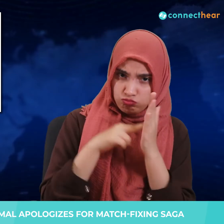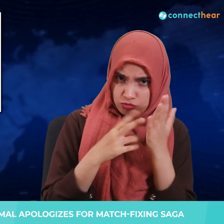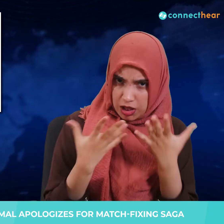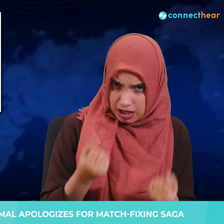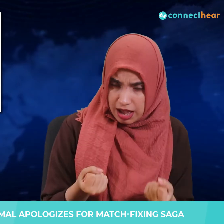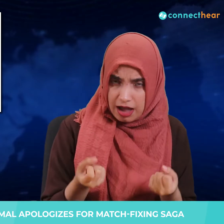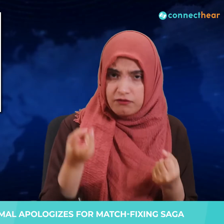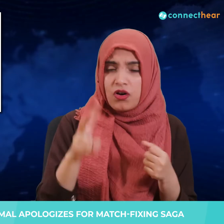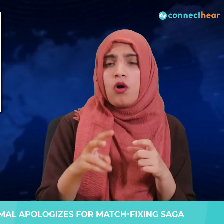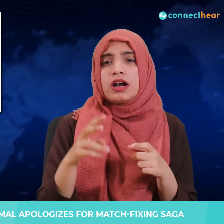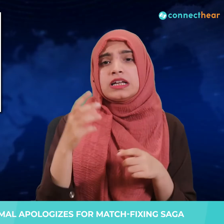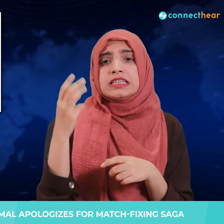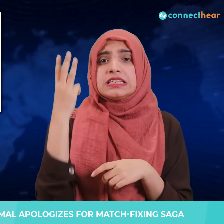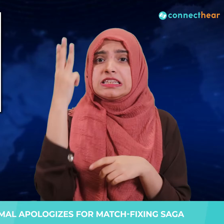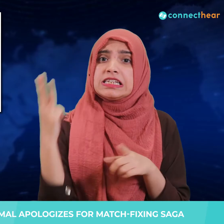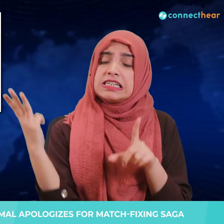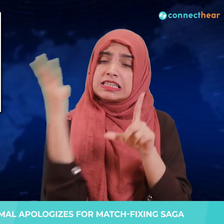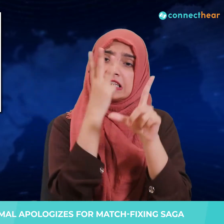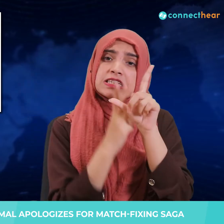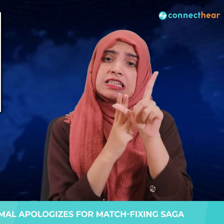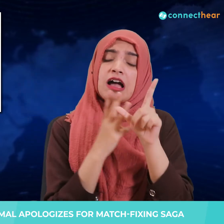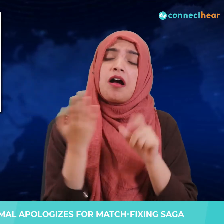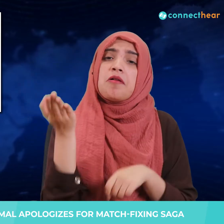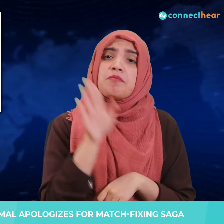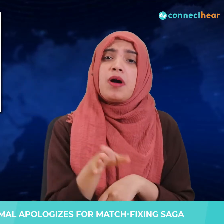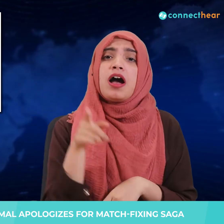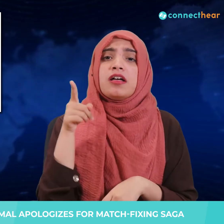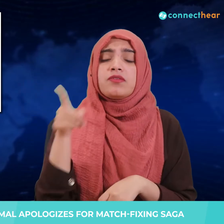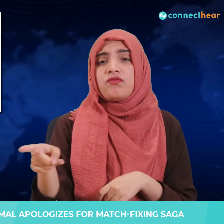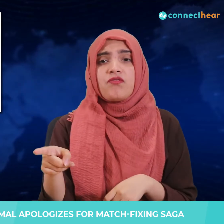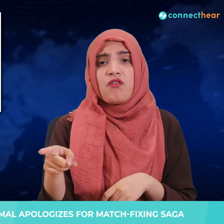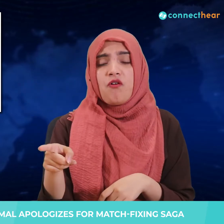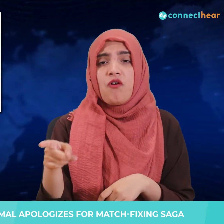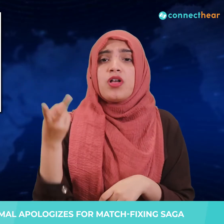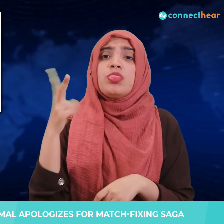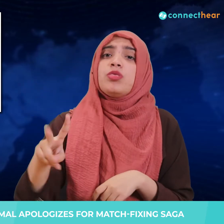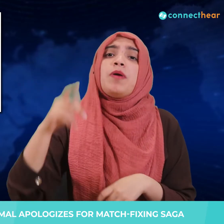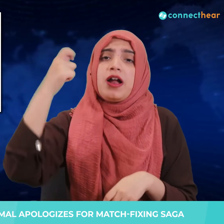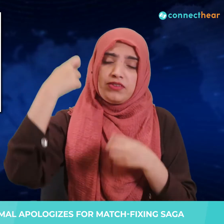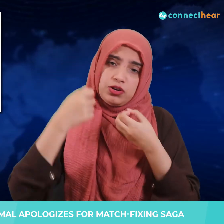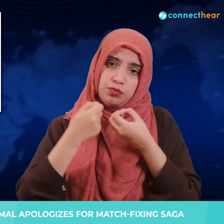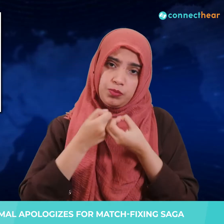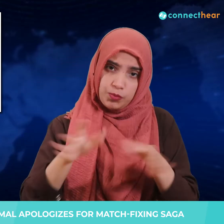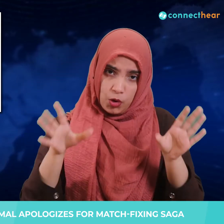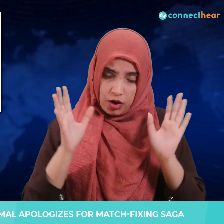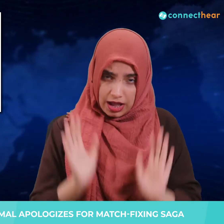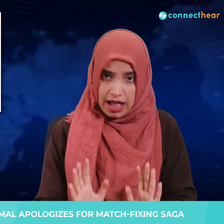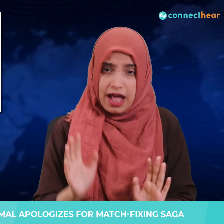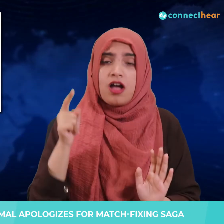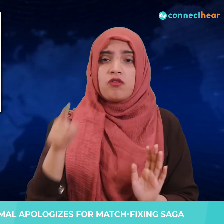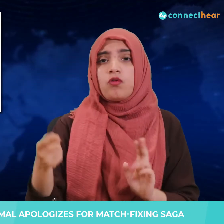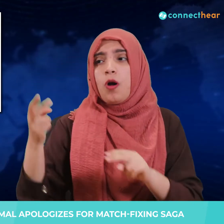Initially, Akmal was banned for 3 years by the PCB after he failed to report approaches by